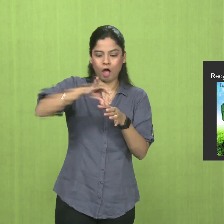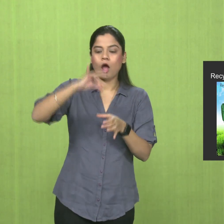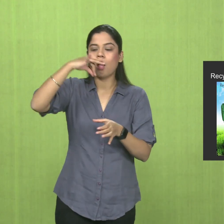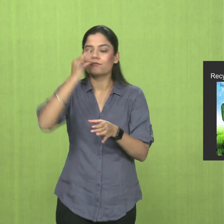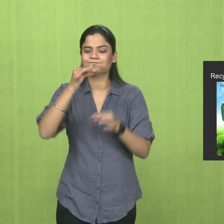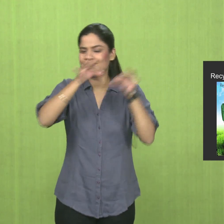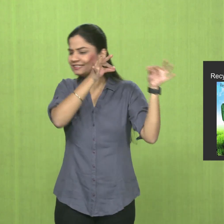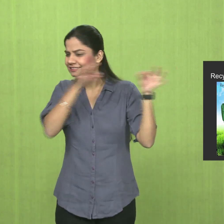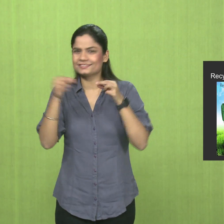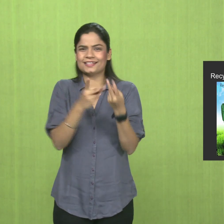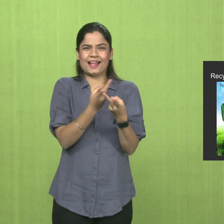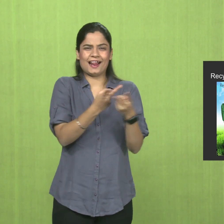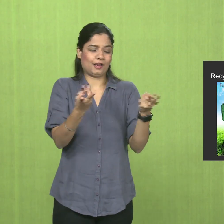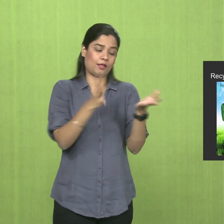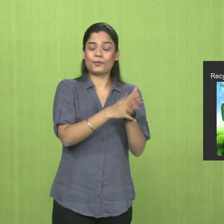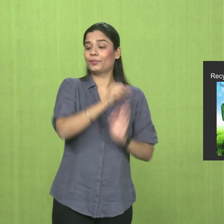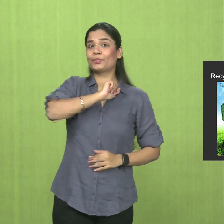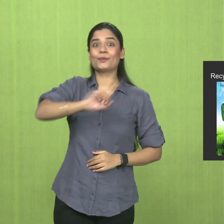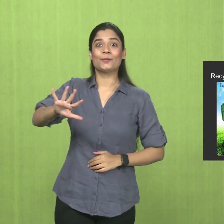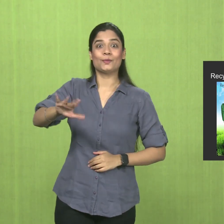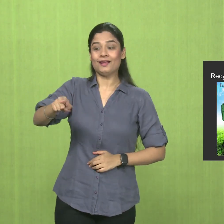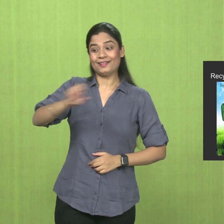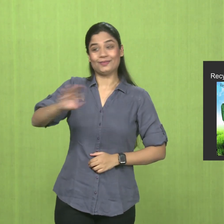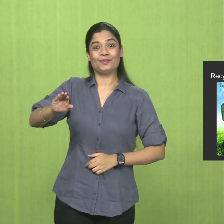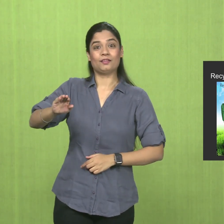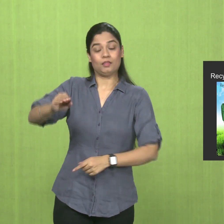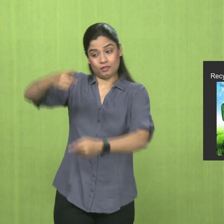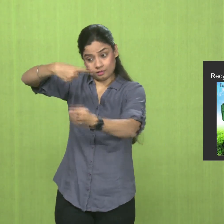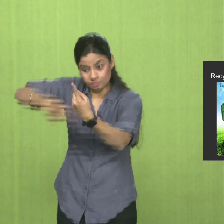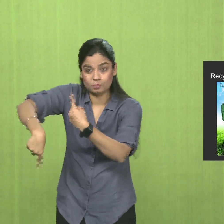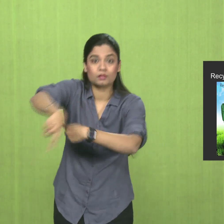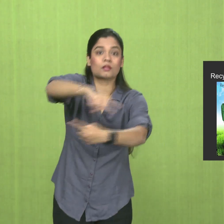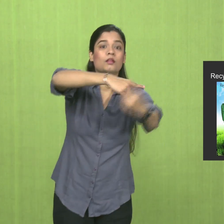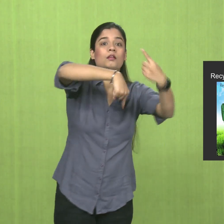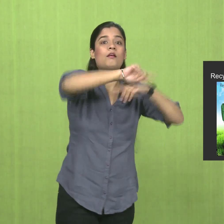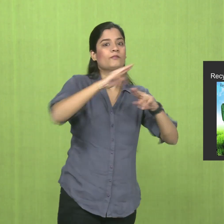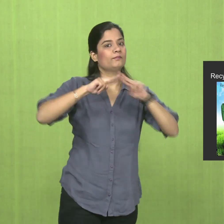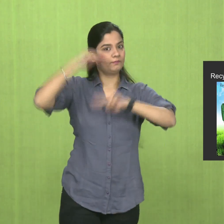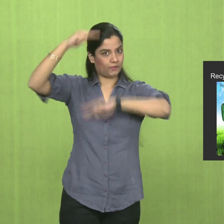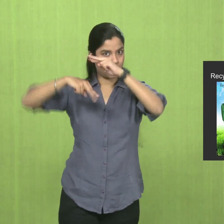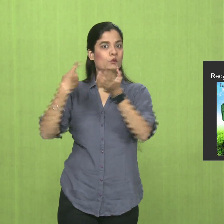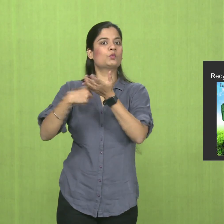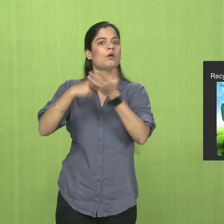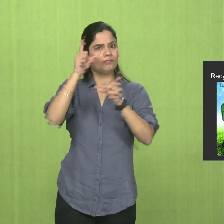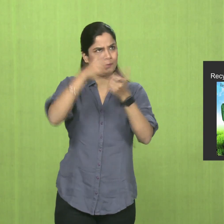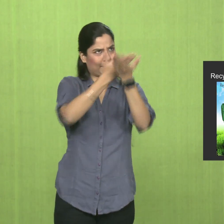recycling, like water bottle, packets of chips, etc., we throw away. So it can get recycled as well in